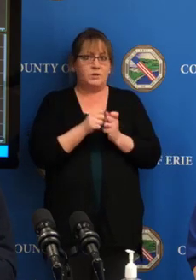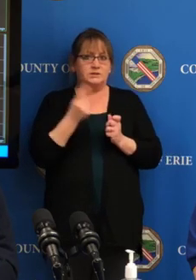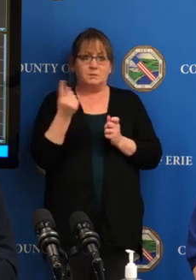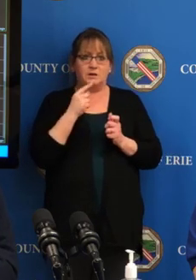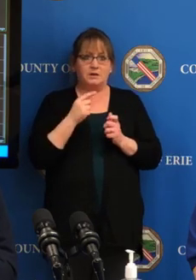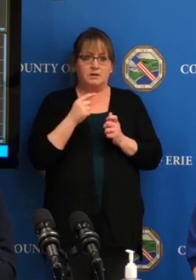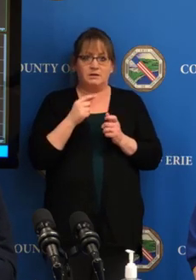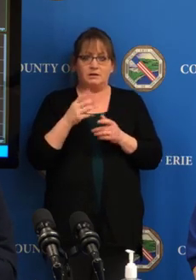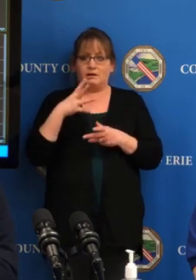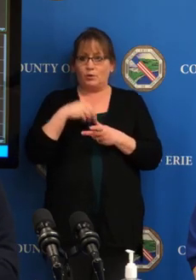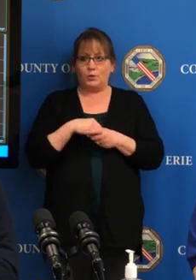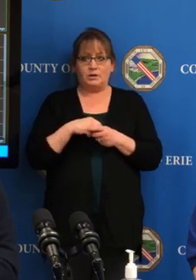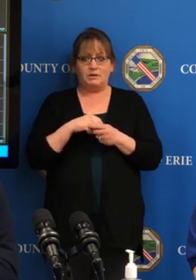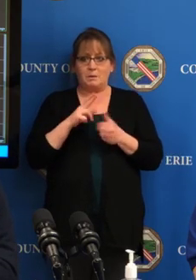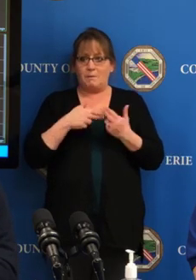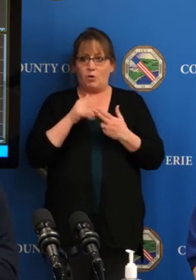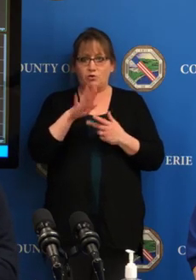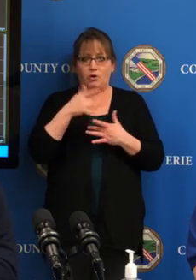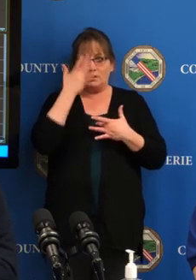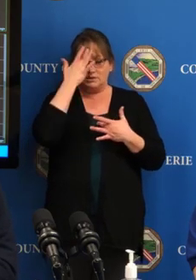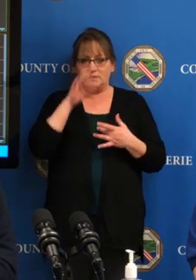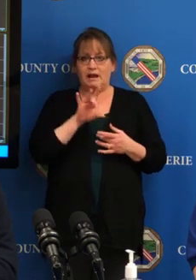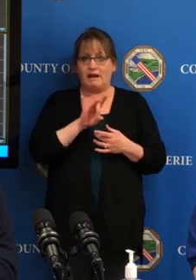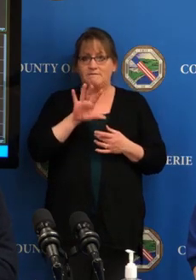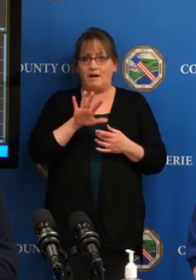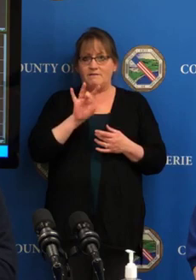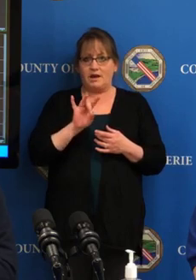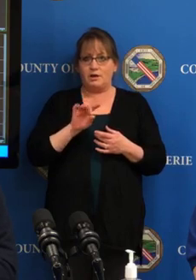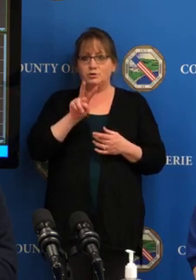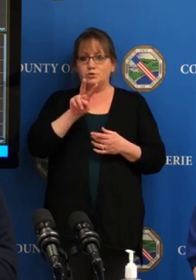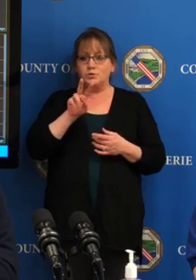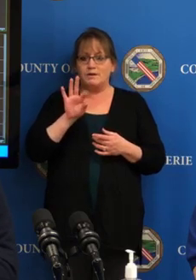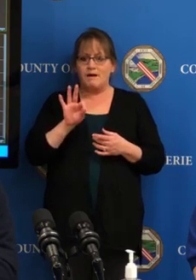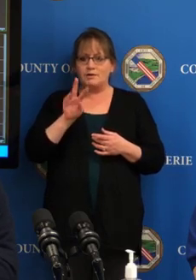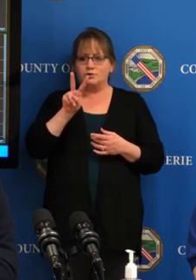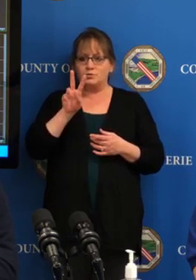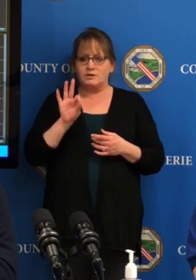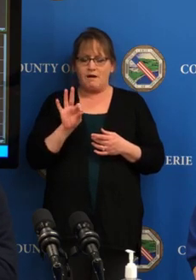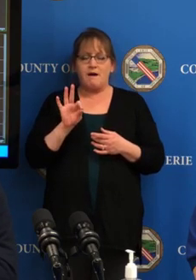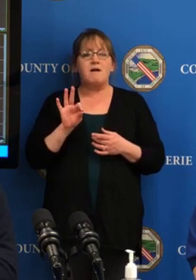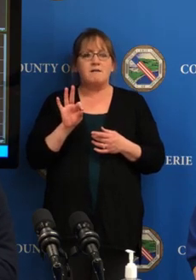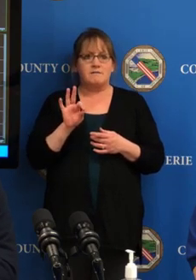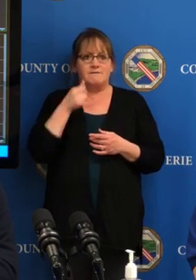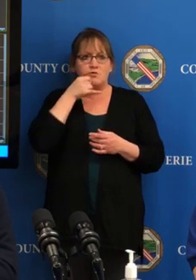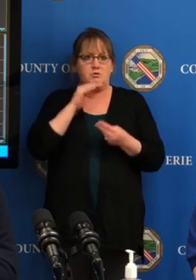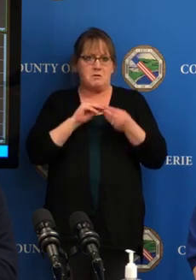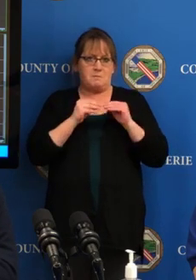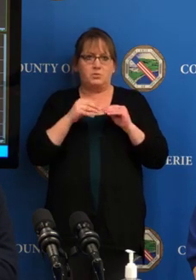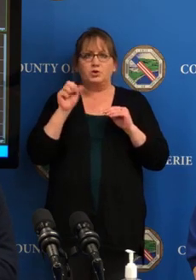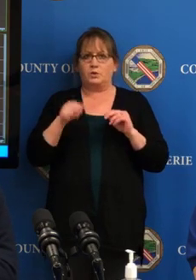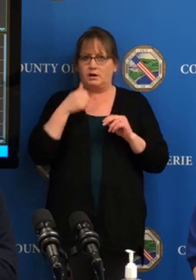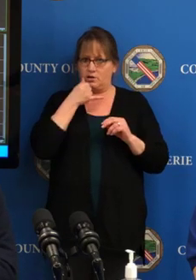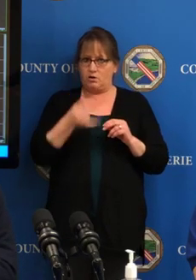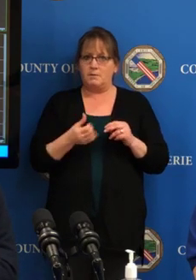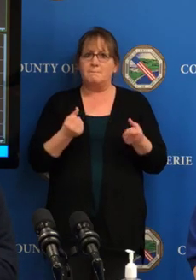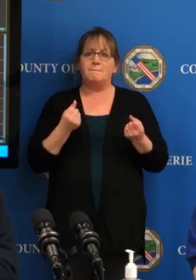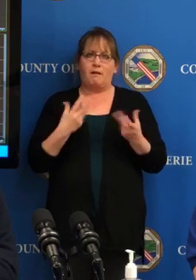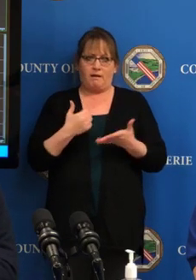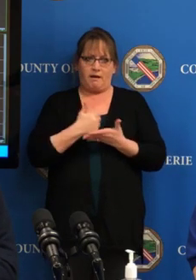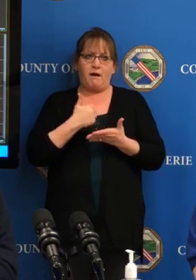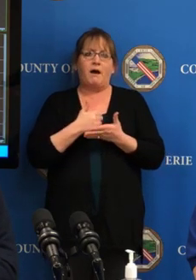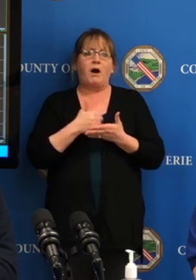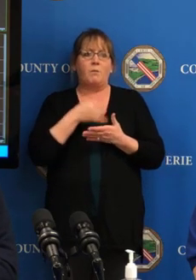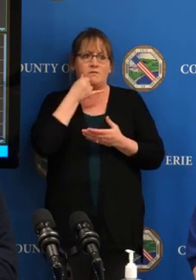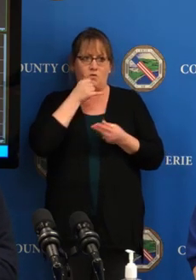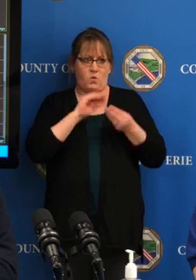your illness yourself. You could always call the 858-2929 phone number. There's many help lines and assistance that are